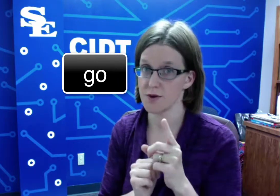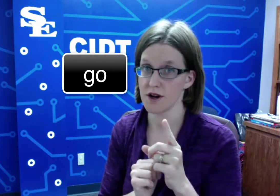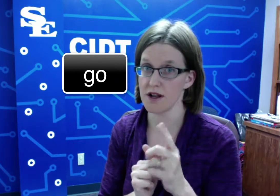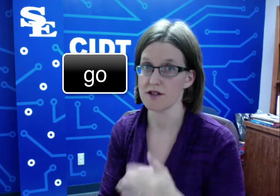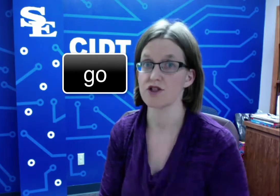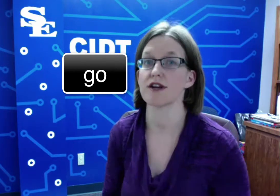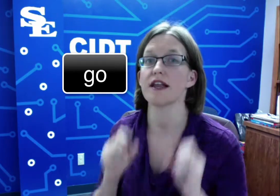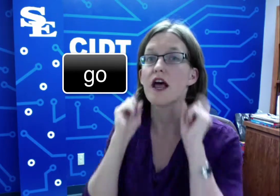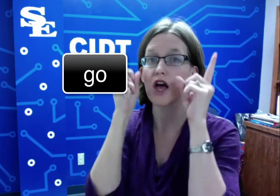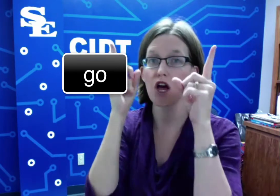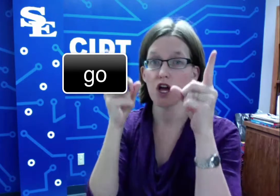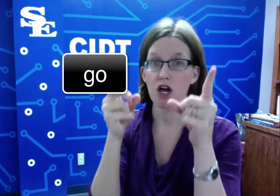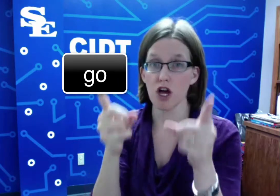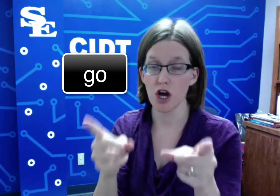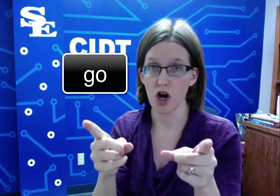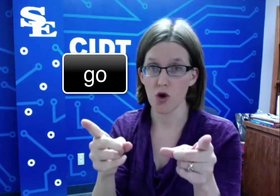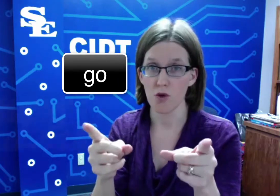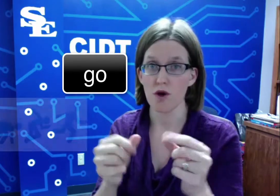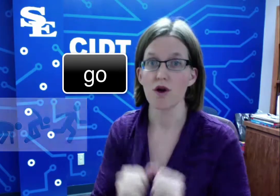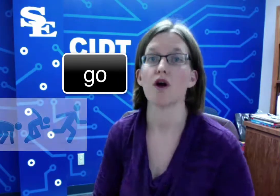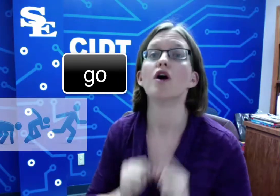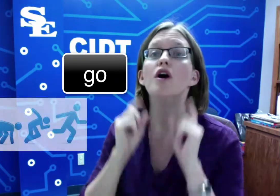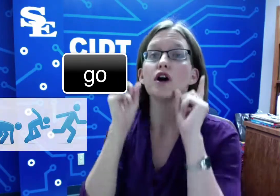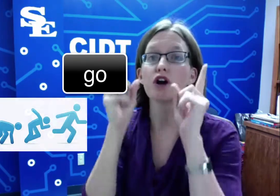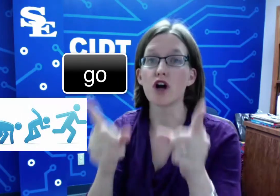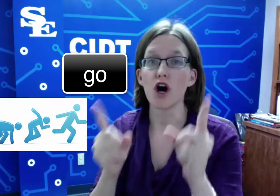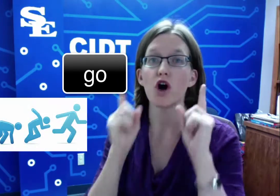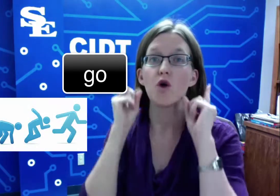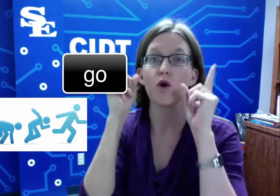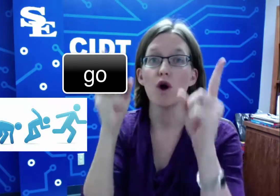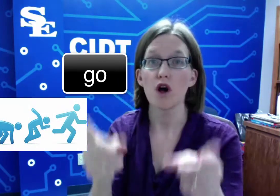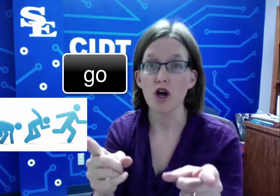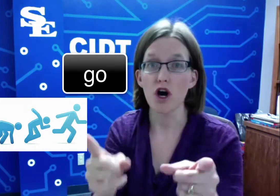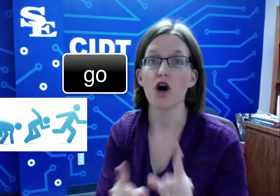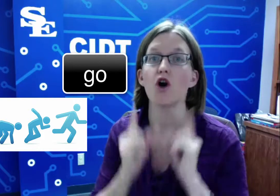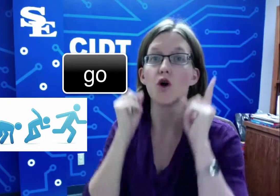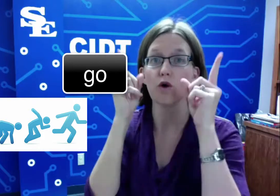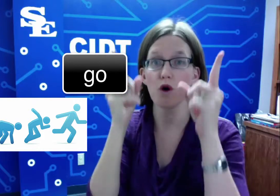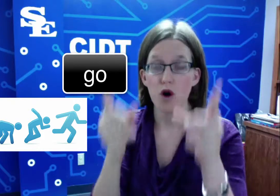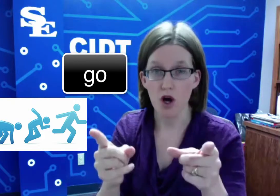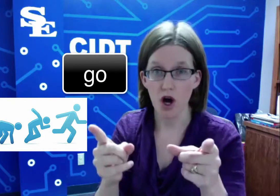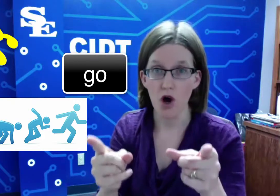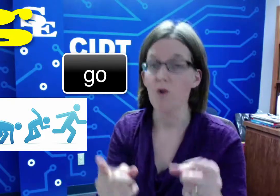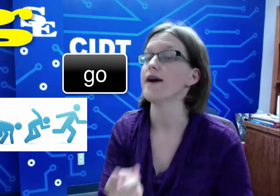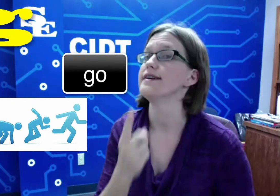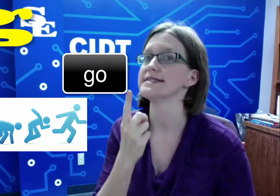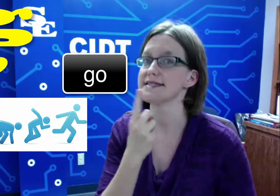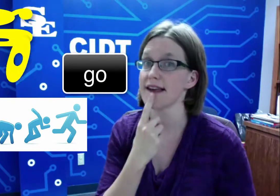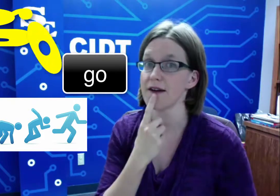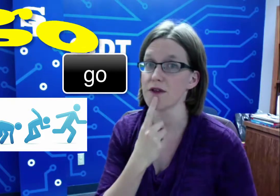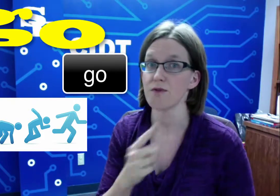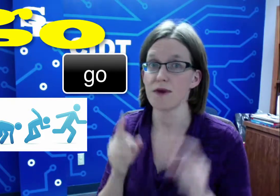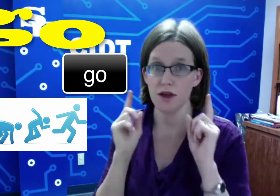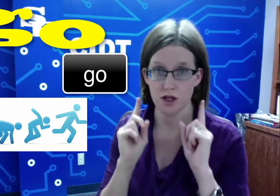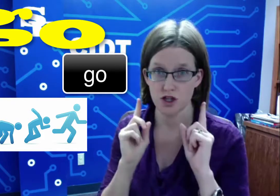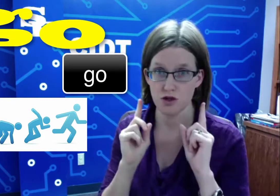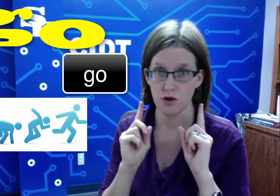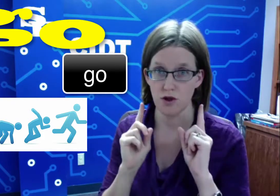word on the screen? Go. Go, go, go. Say it with me, do it with